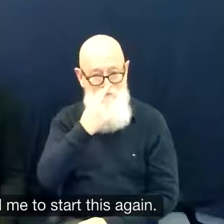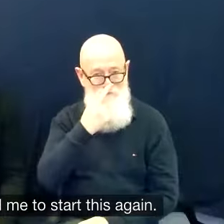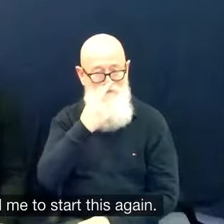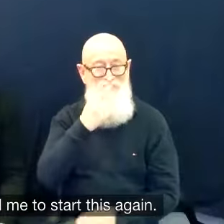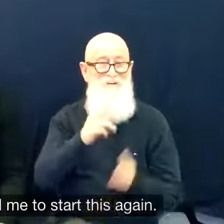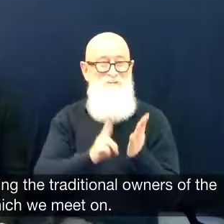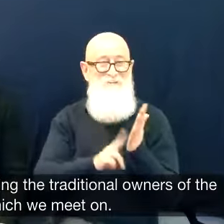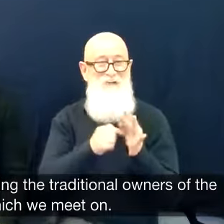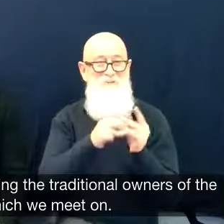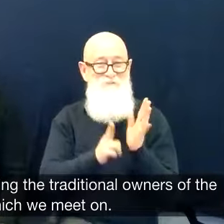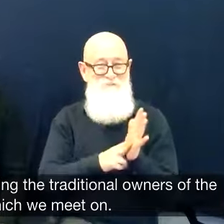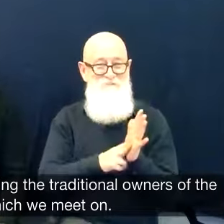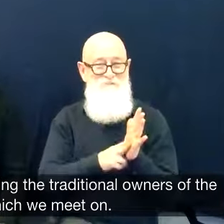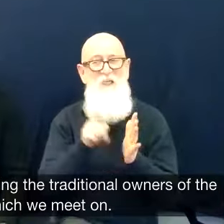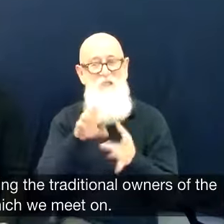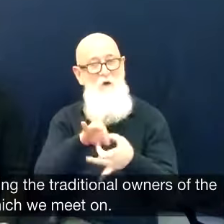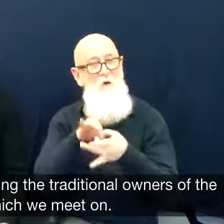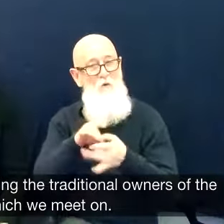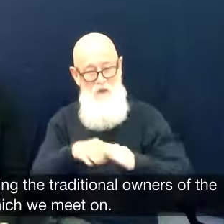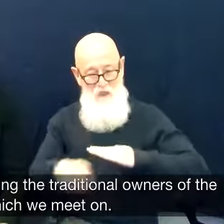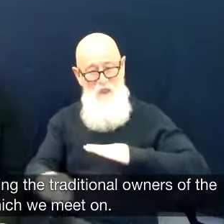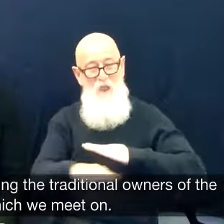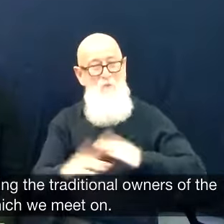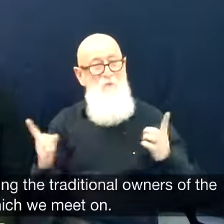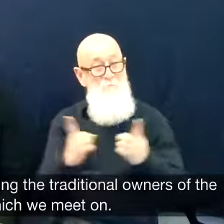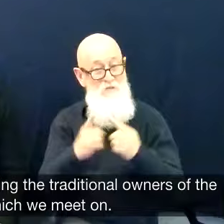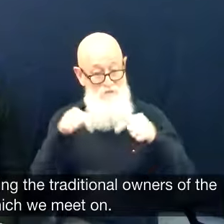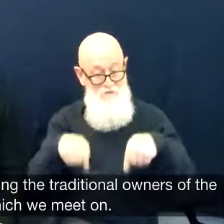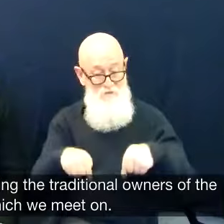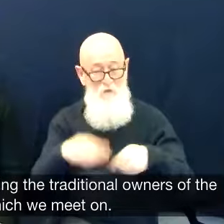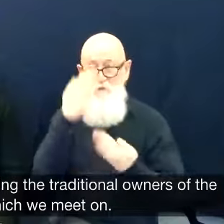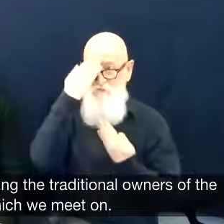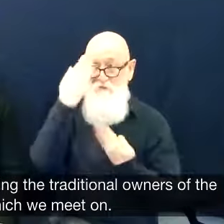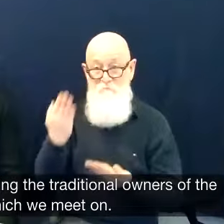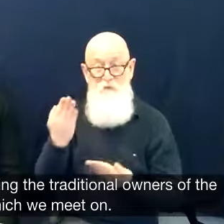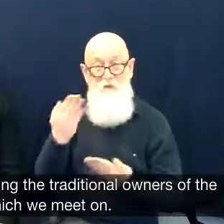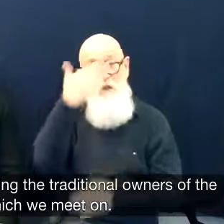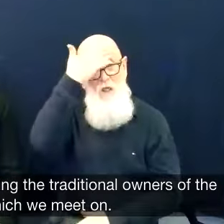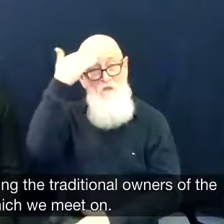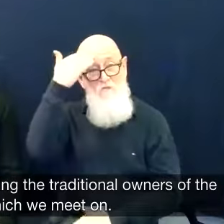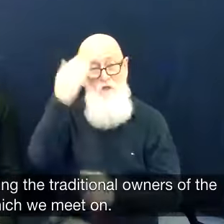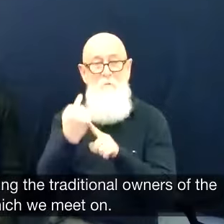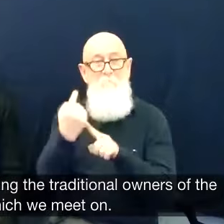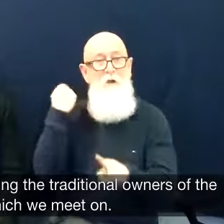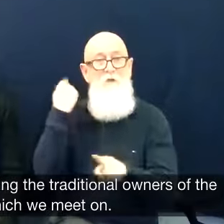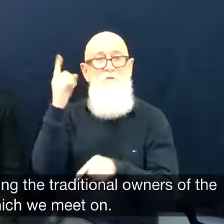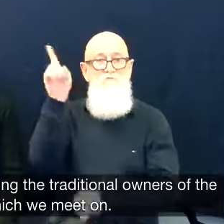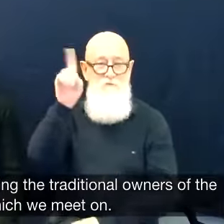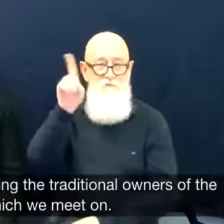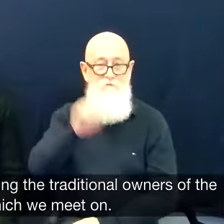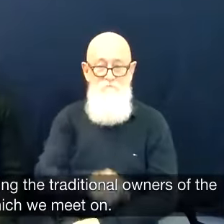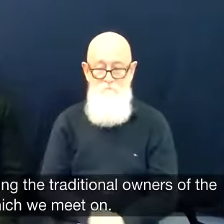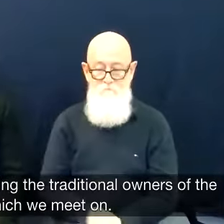which we are meeting. I would like to pay respects to the elders, past and present.